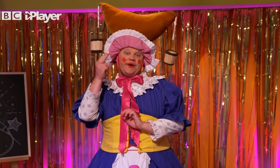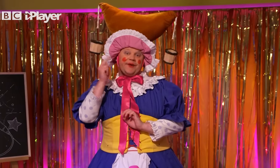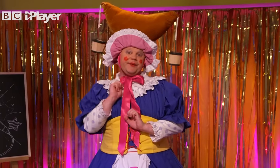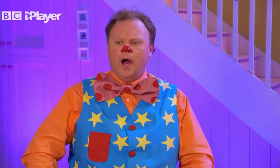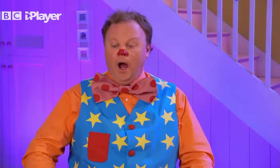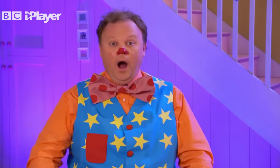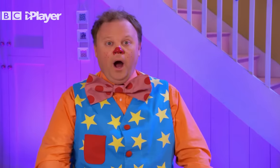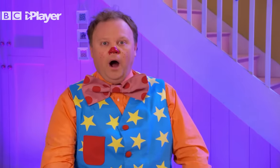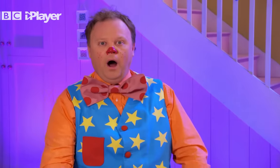song.